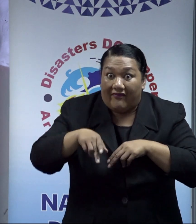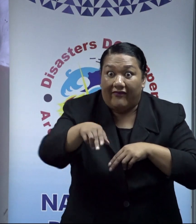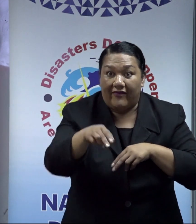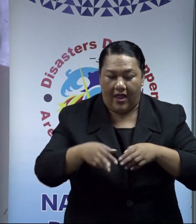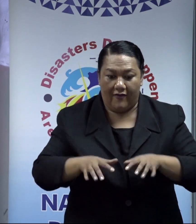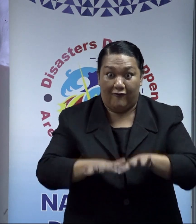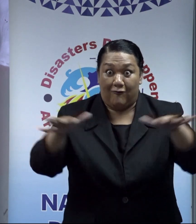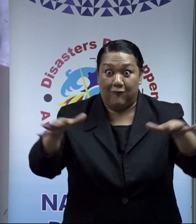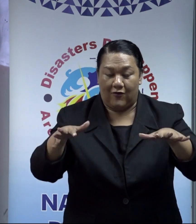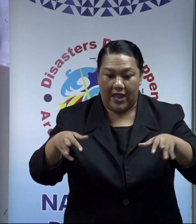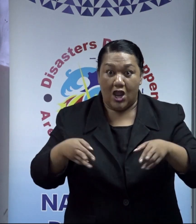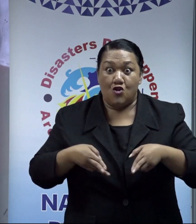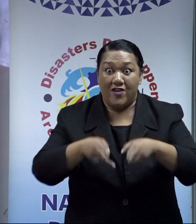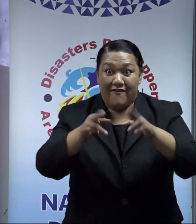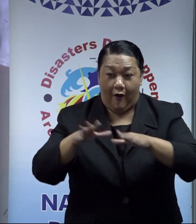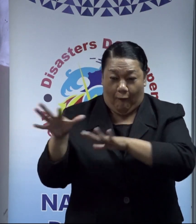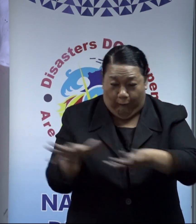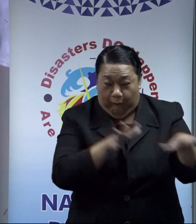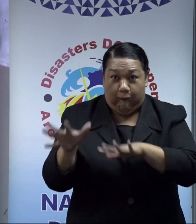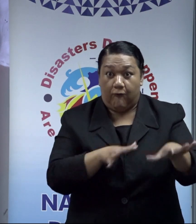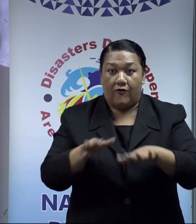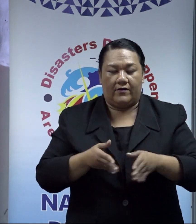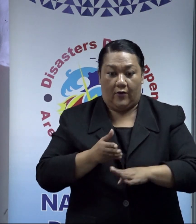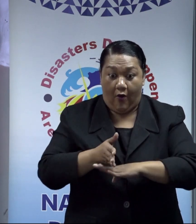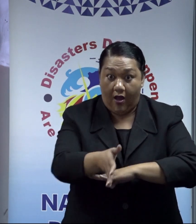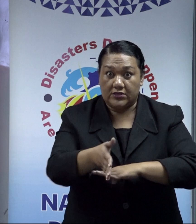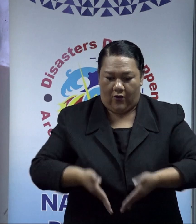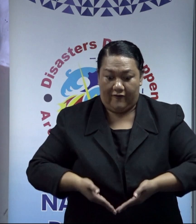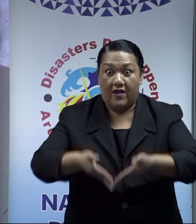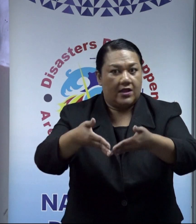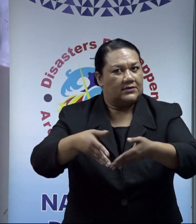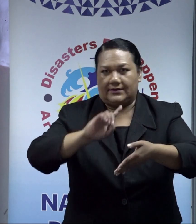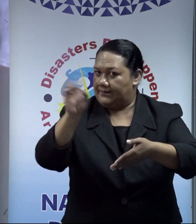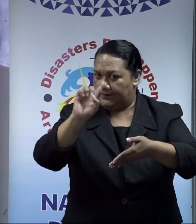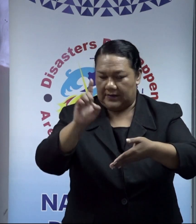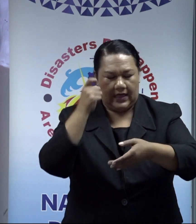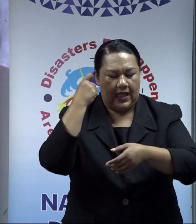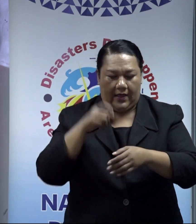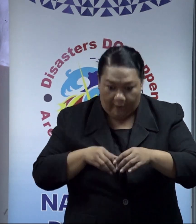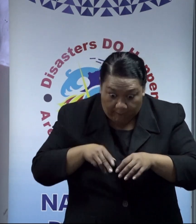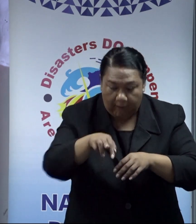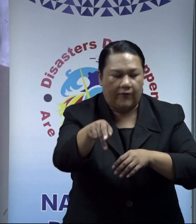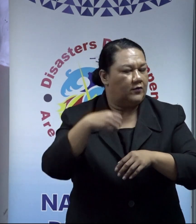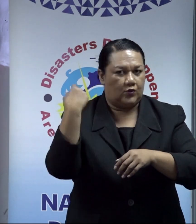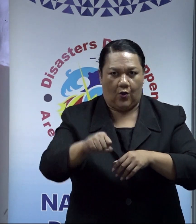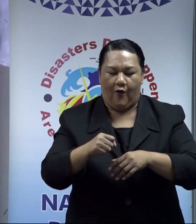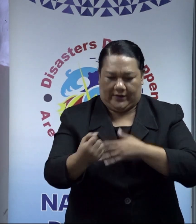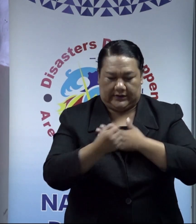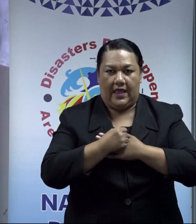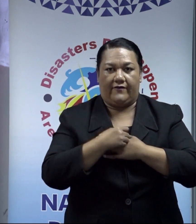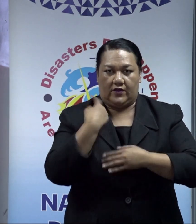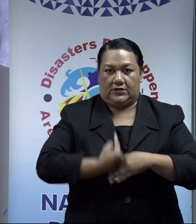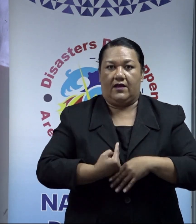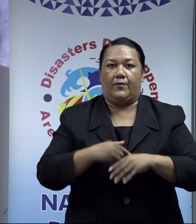flooded rivers, streams, walkways, crossings, or drains for your own safety. The Fiji NDMO met